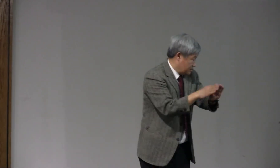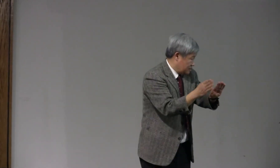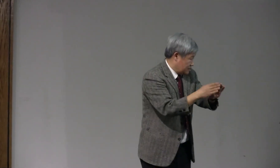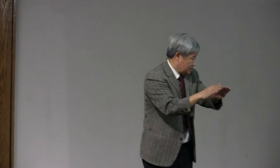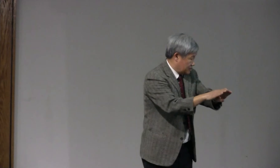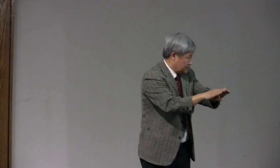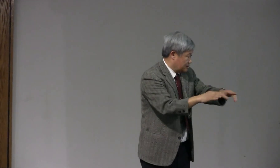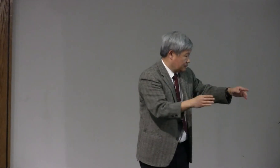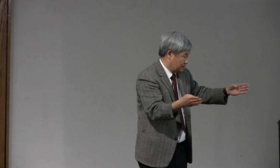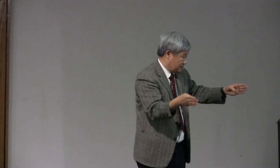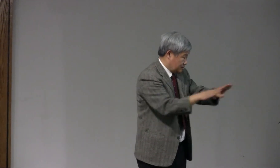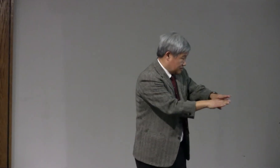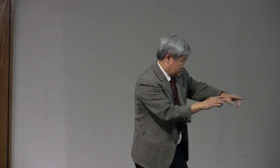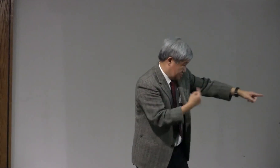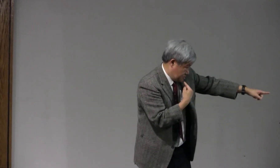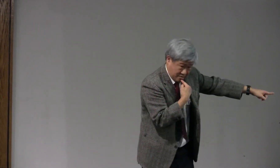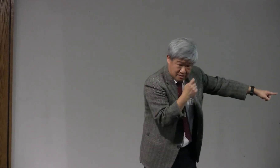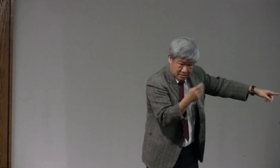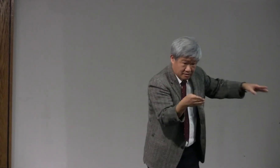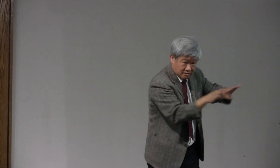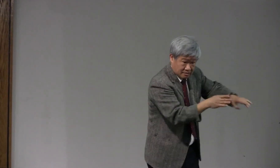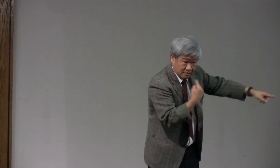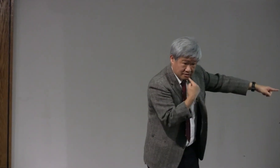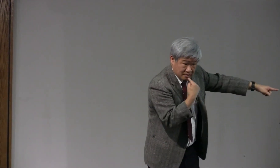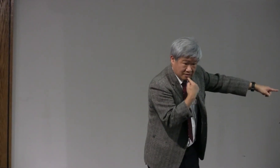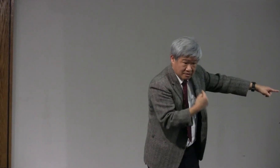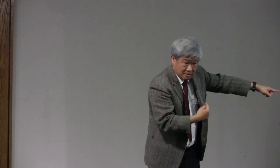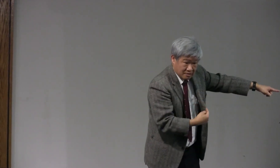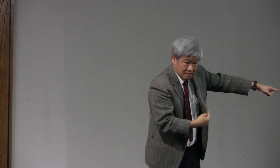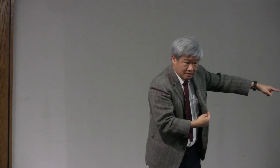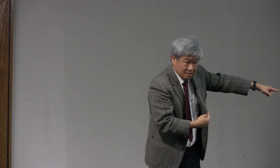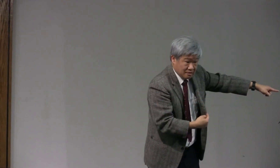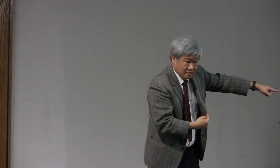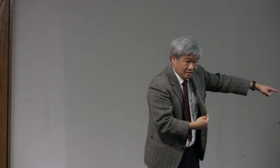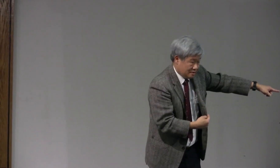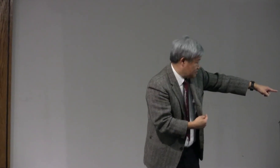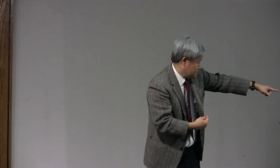Notice the second part here. And the gates of it, see, it says gates.